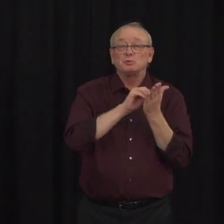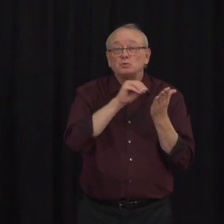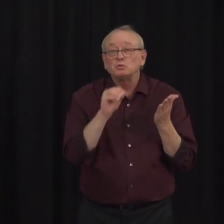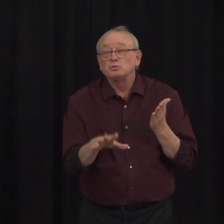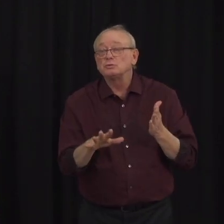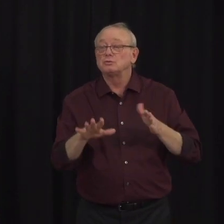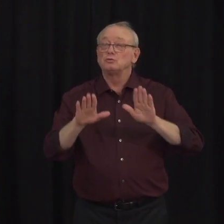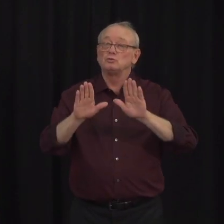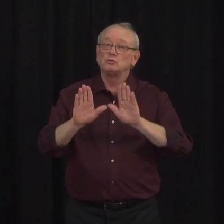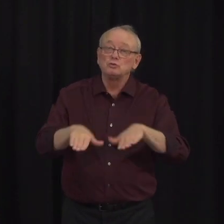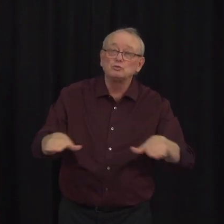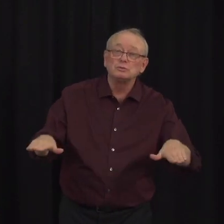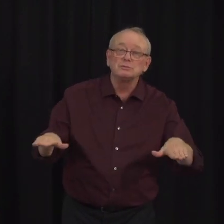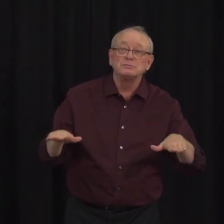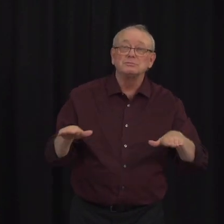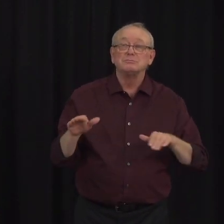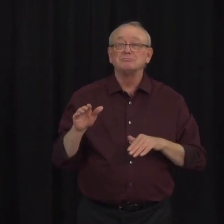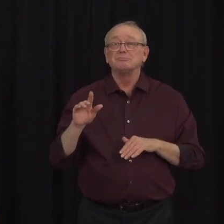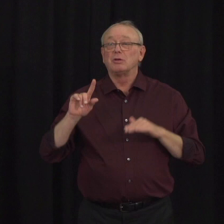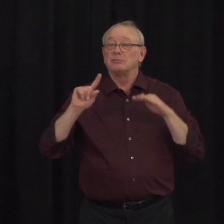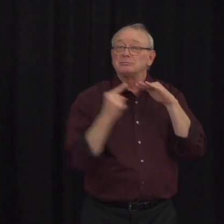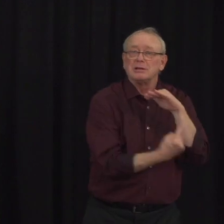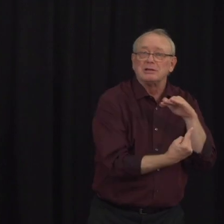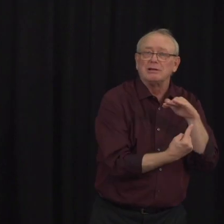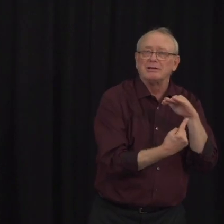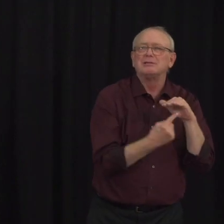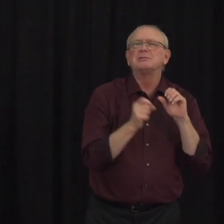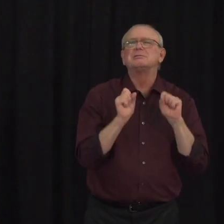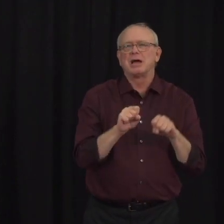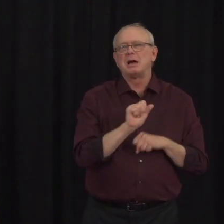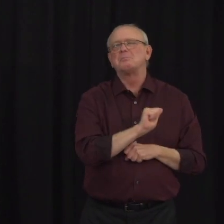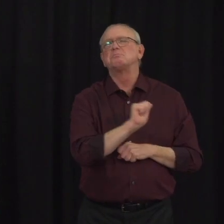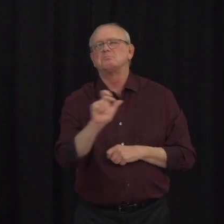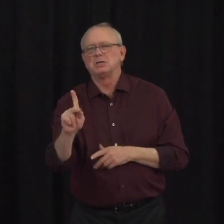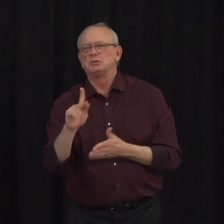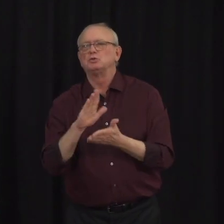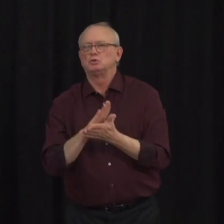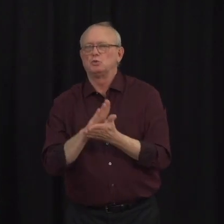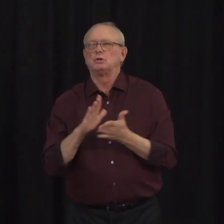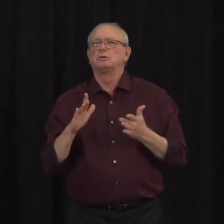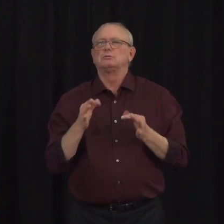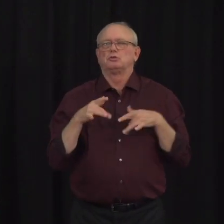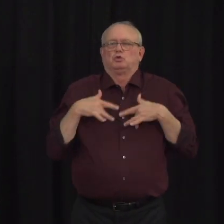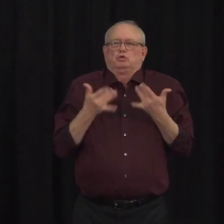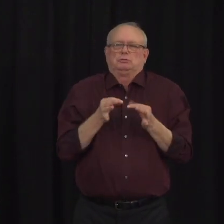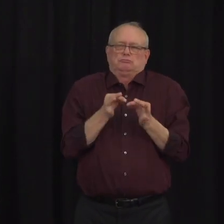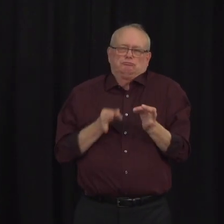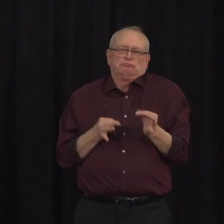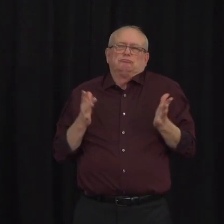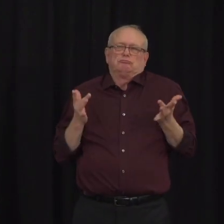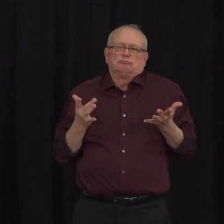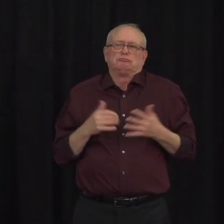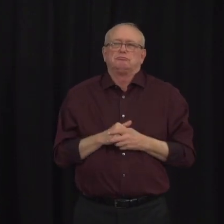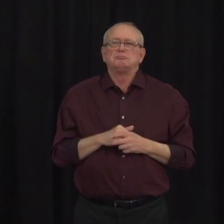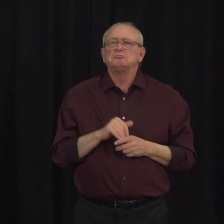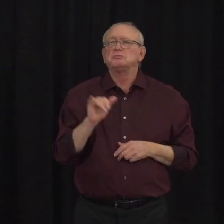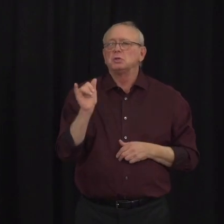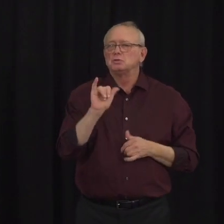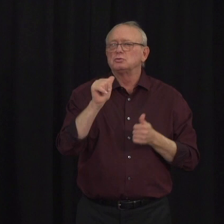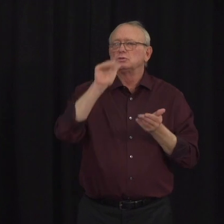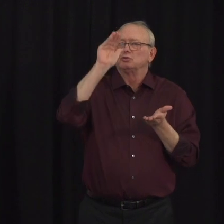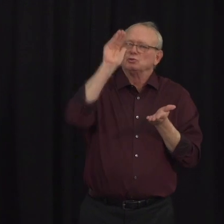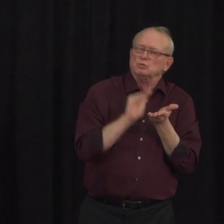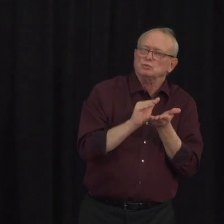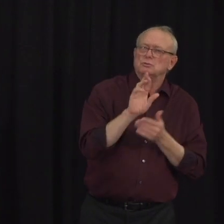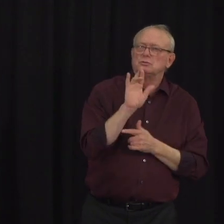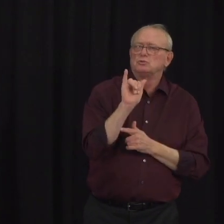safely as possible while minimizing the risk of COVID-19. The first change is that we are removing runny nose